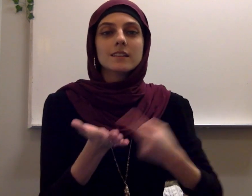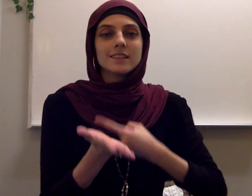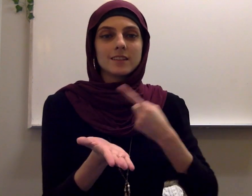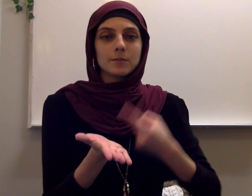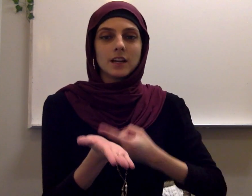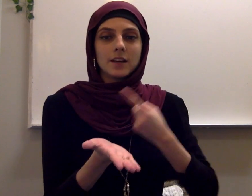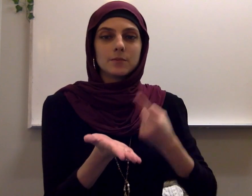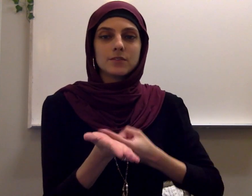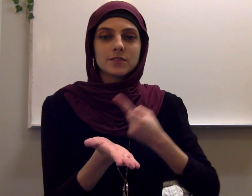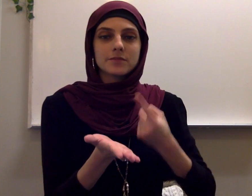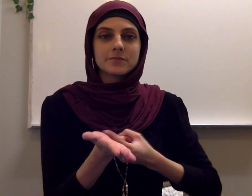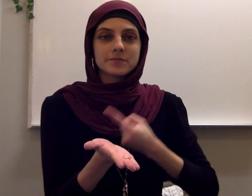sometimes,